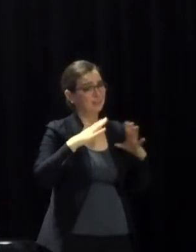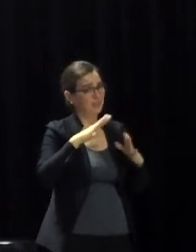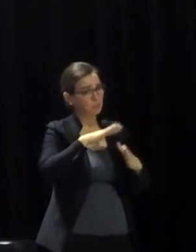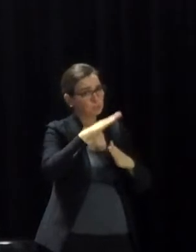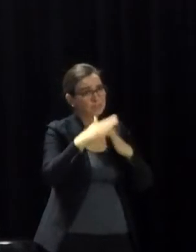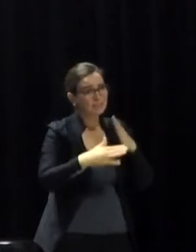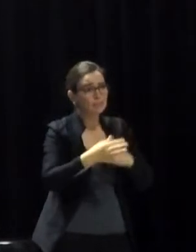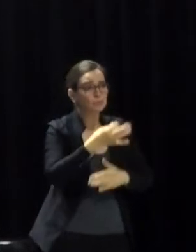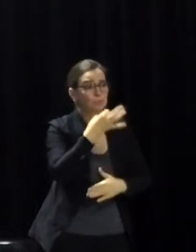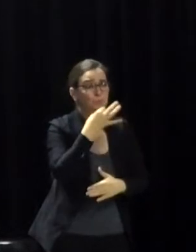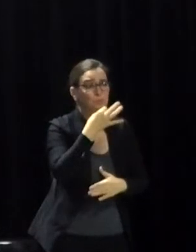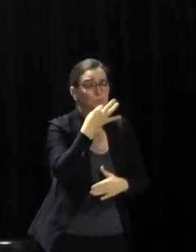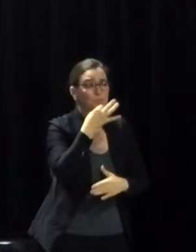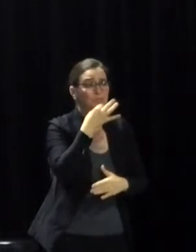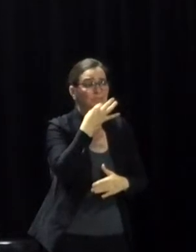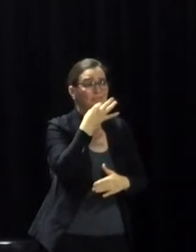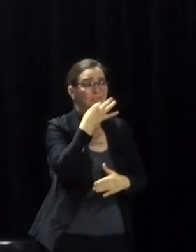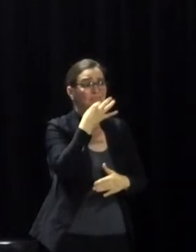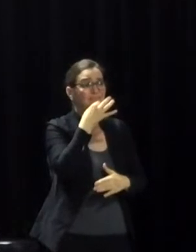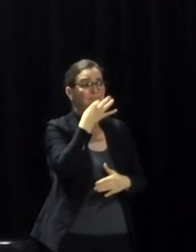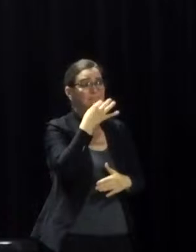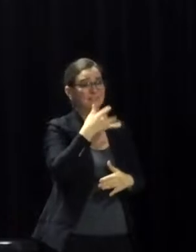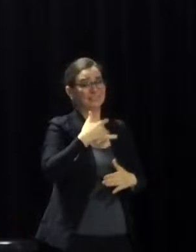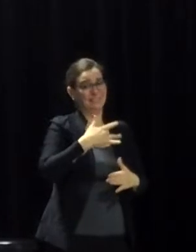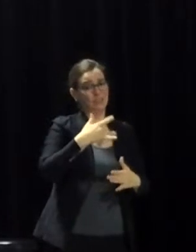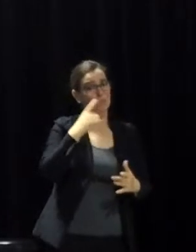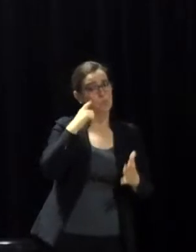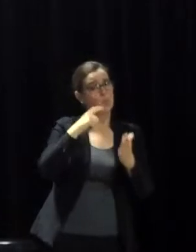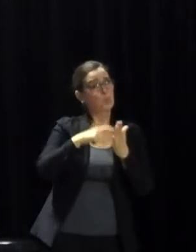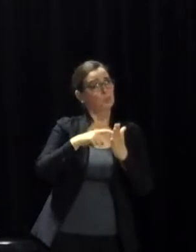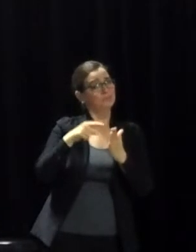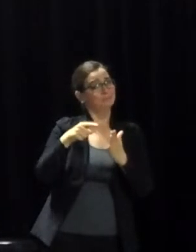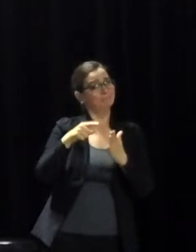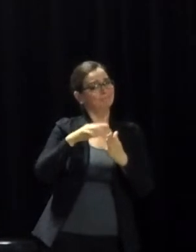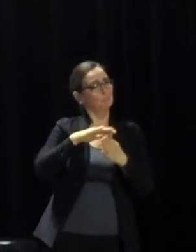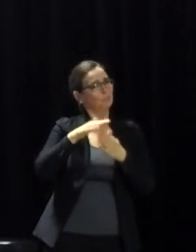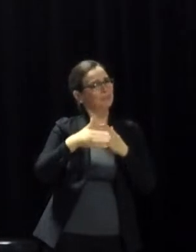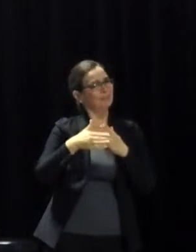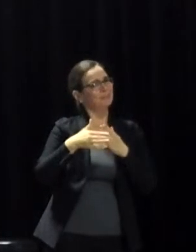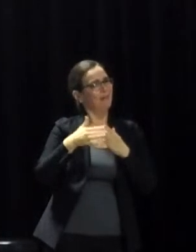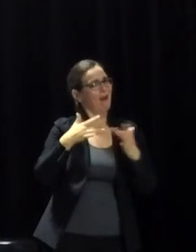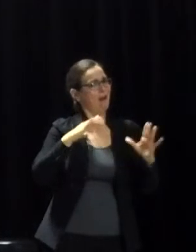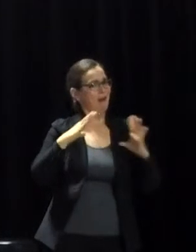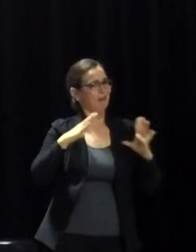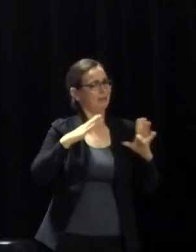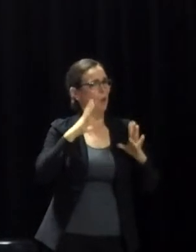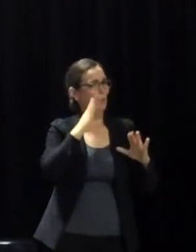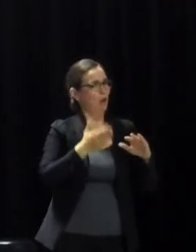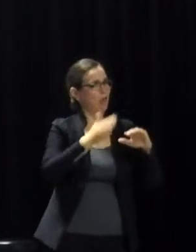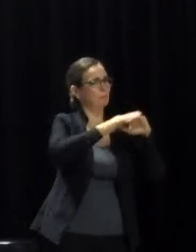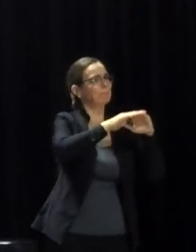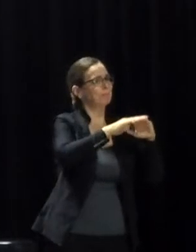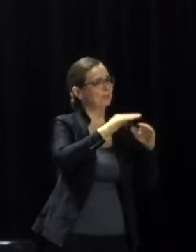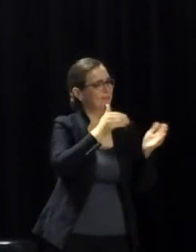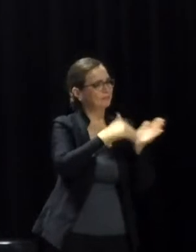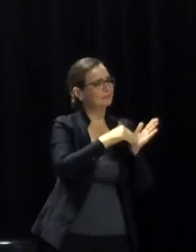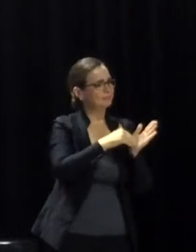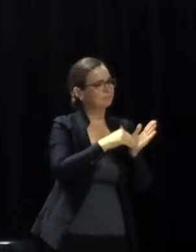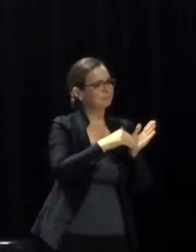upticks. And so we just need to be smart with our gatherings. We need to be smart with our own